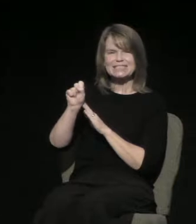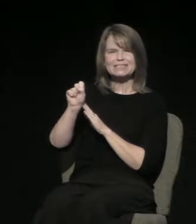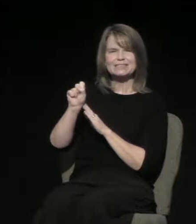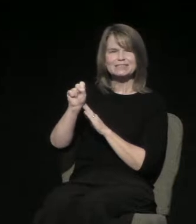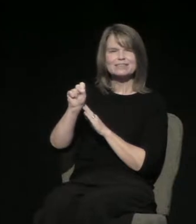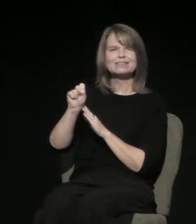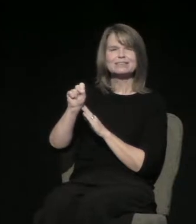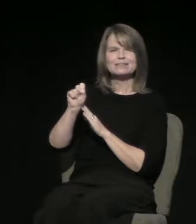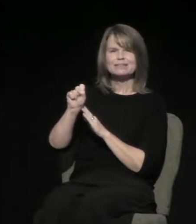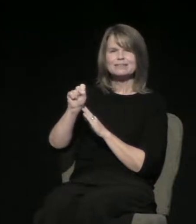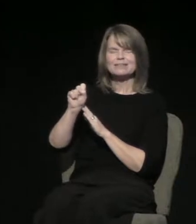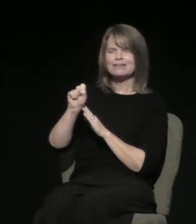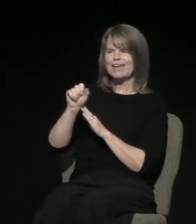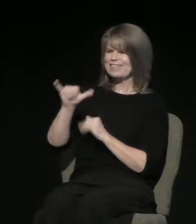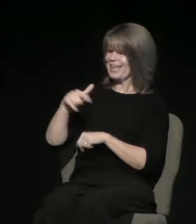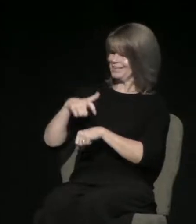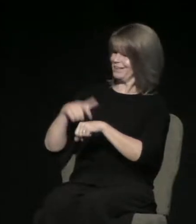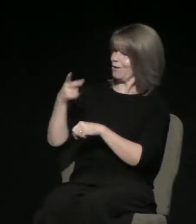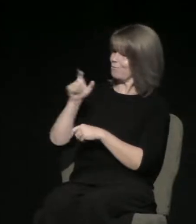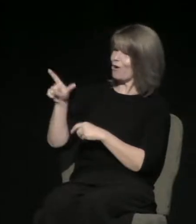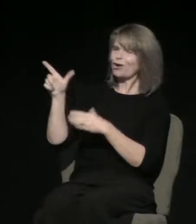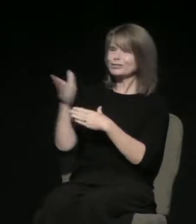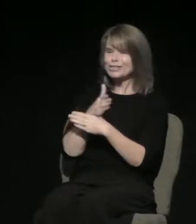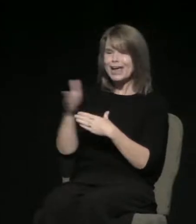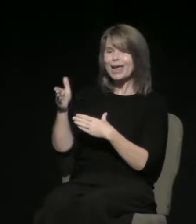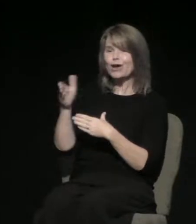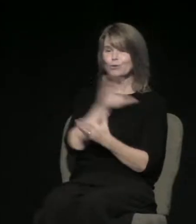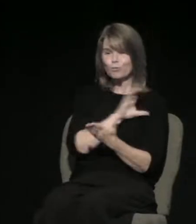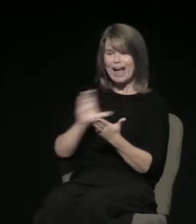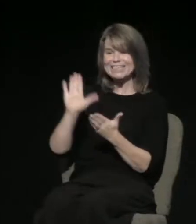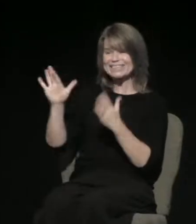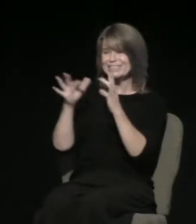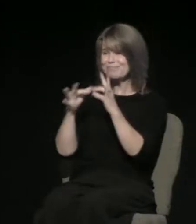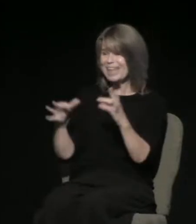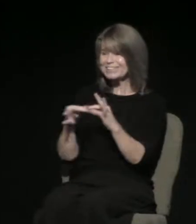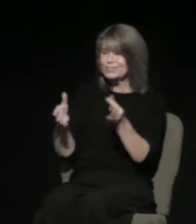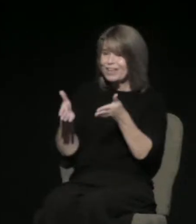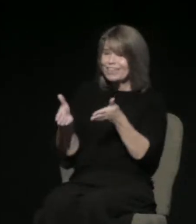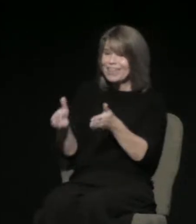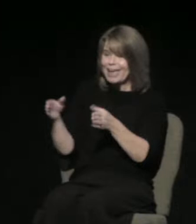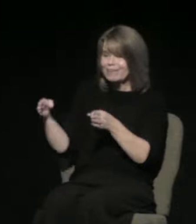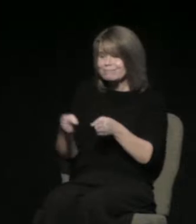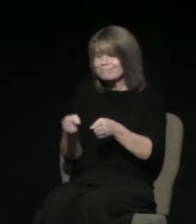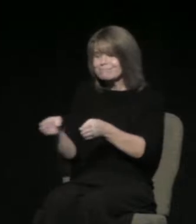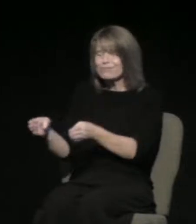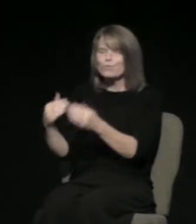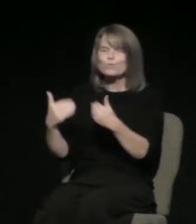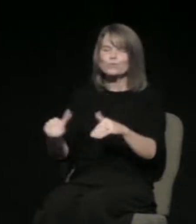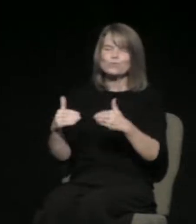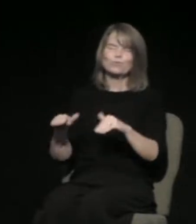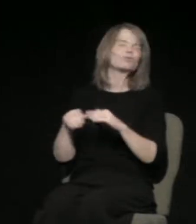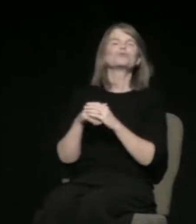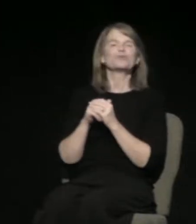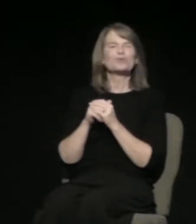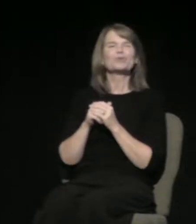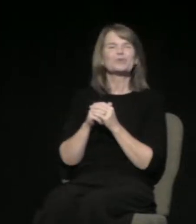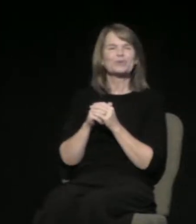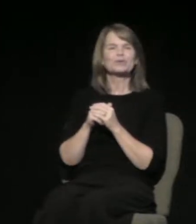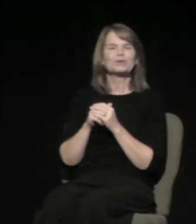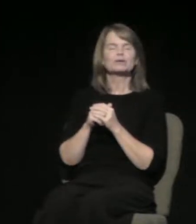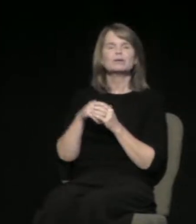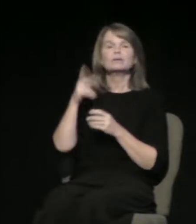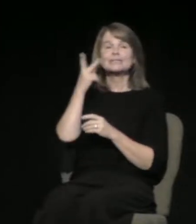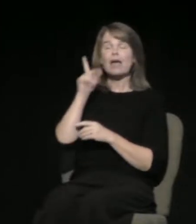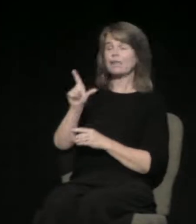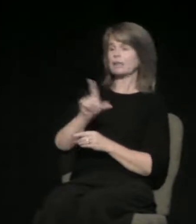Sharing the message Of Christ The message That you're Going to hear today On the left there You'll see a more Modern building And